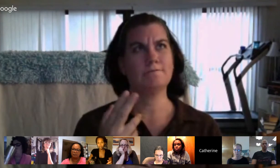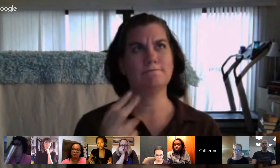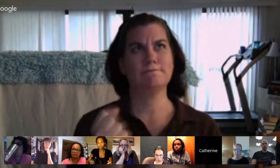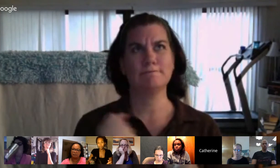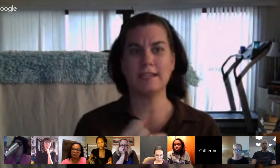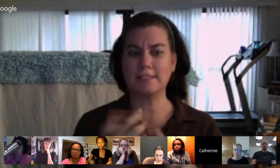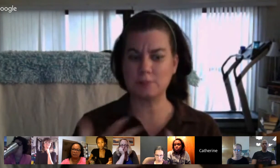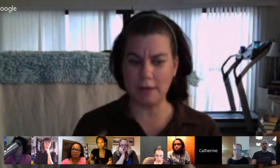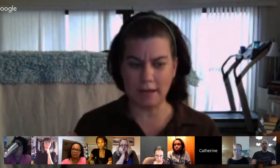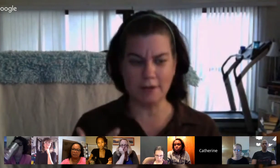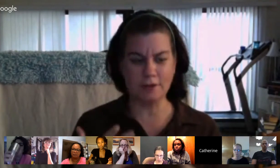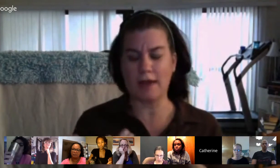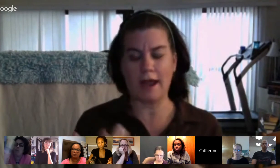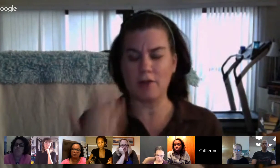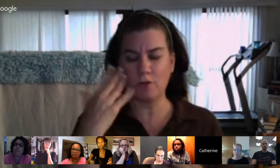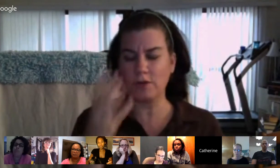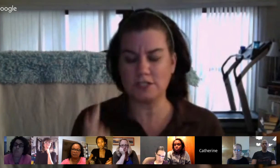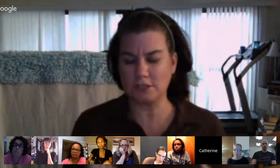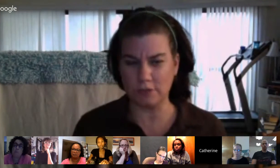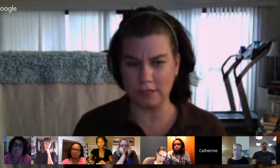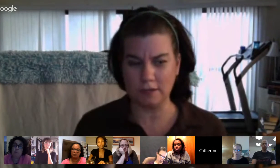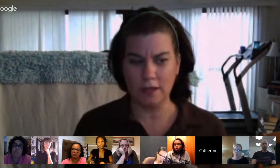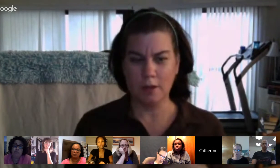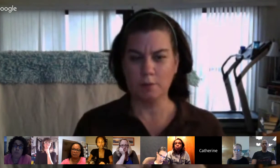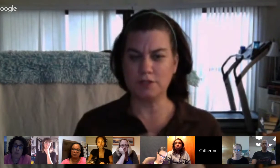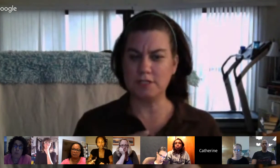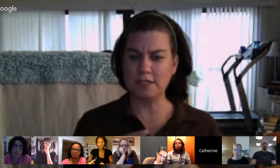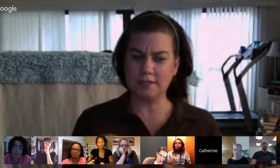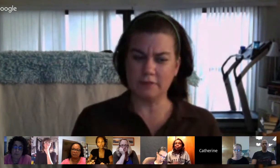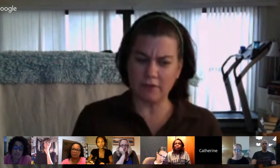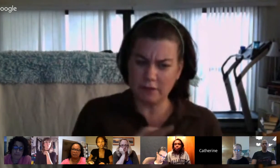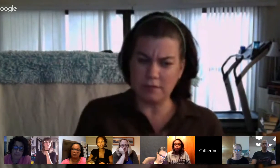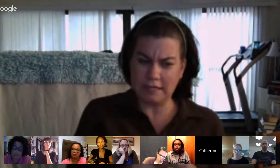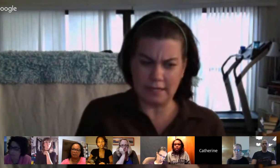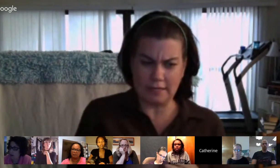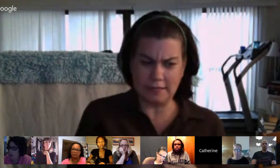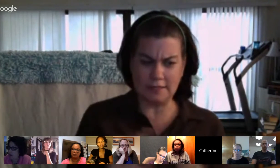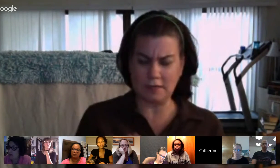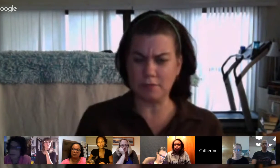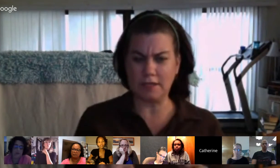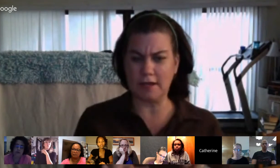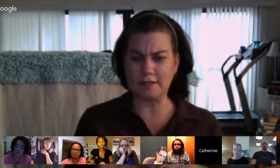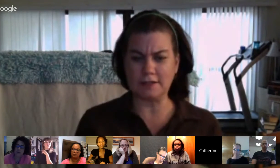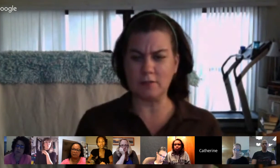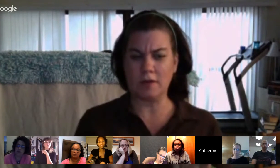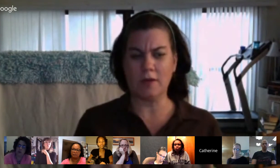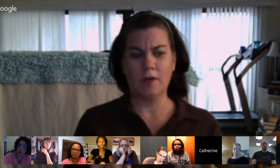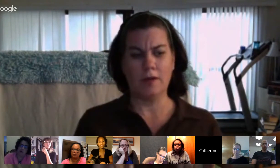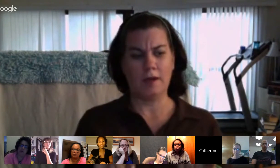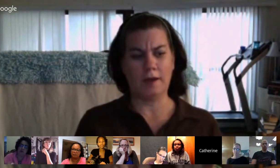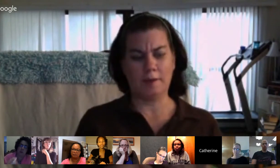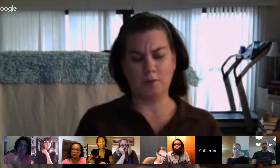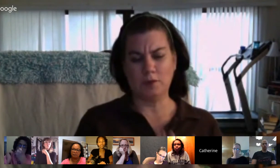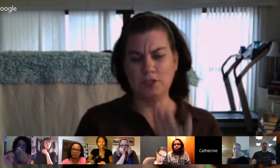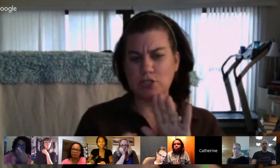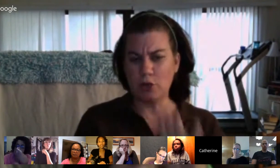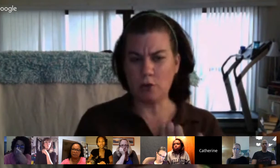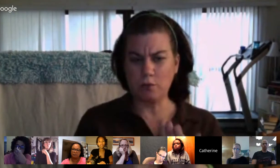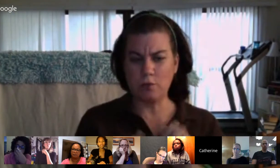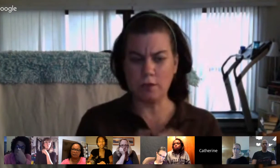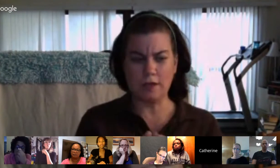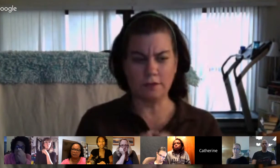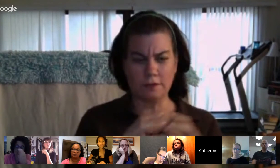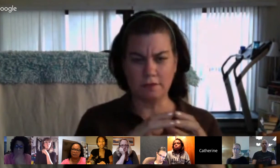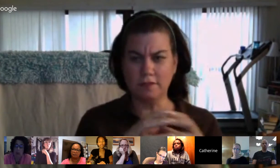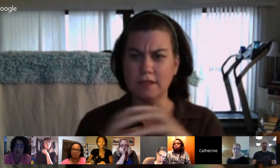or expand, or I don't know what she's doing, but she at the very beginning did something as it was